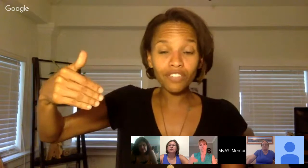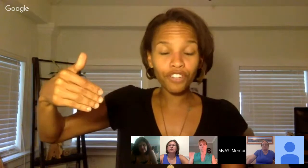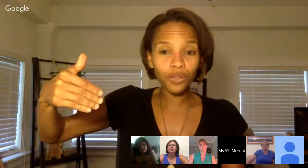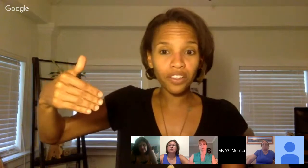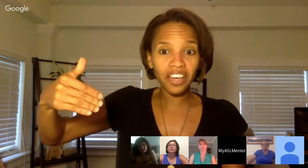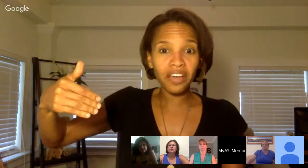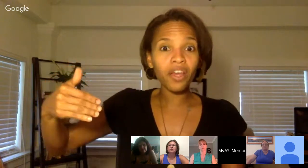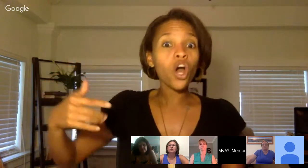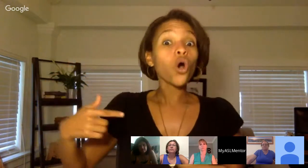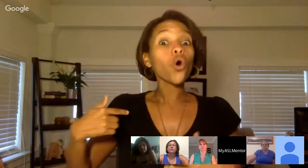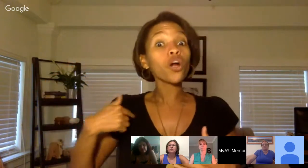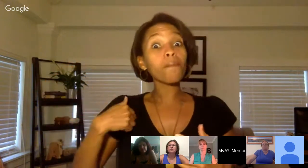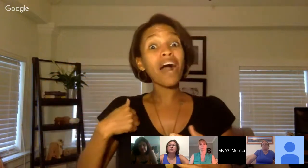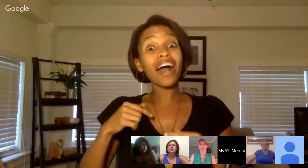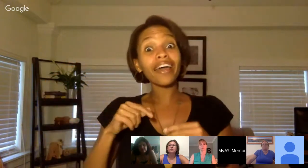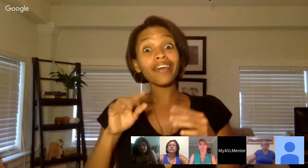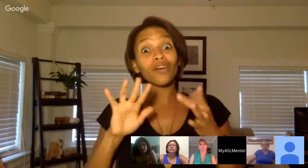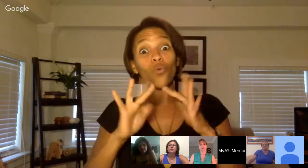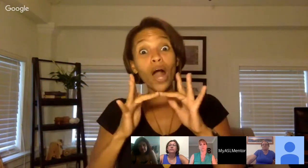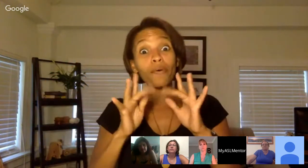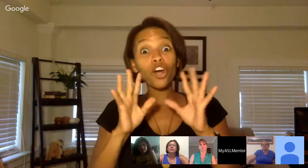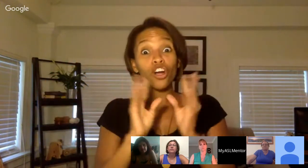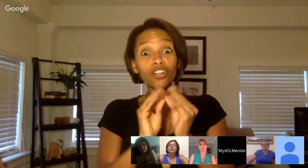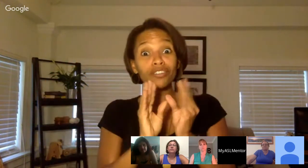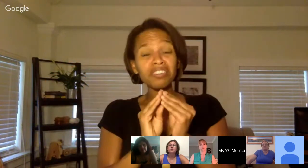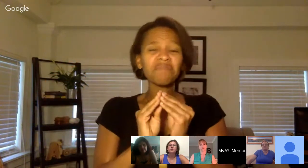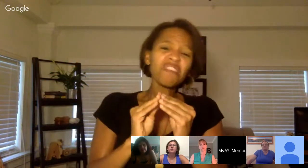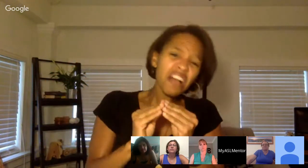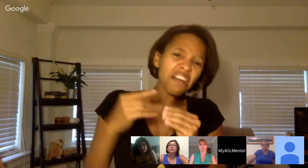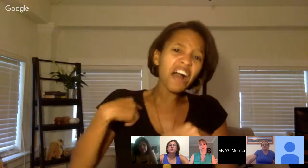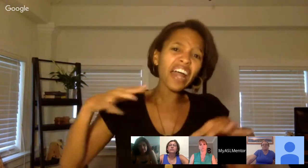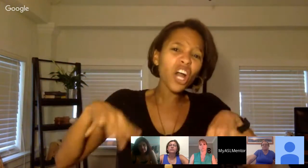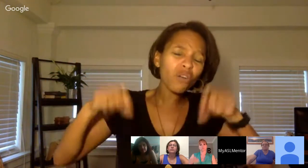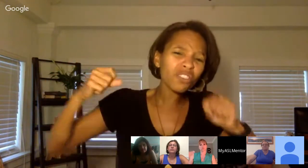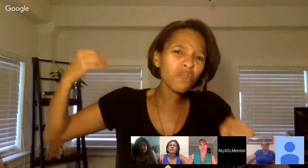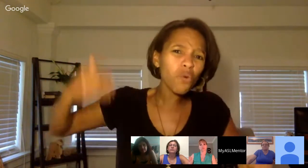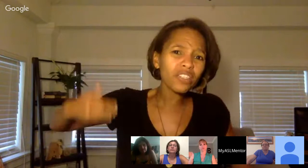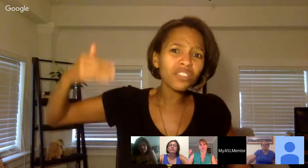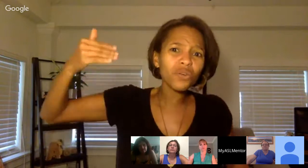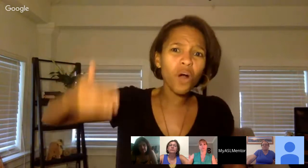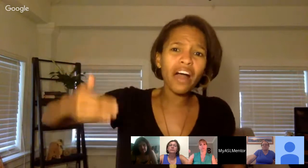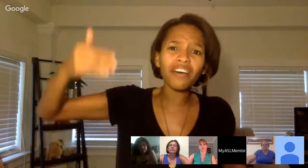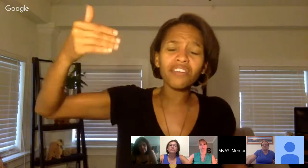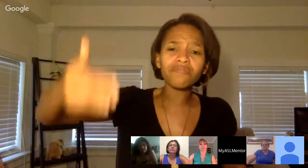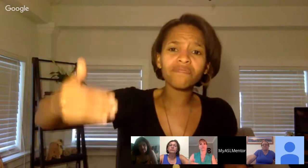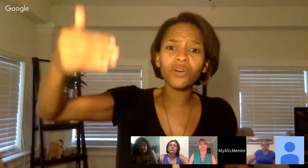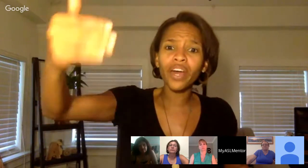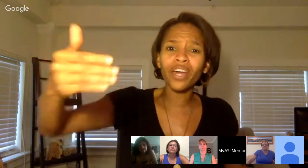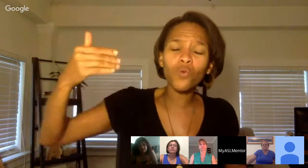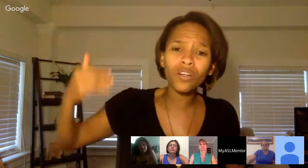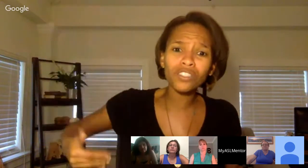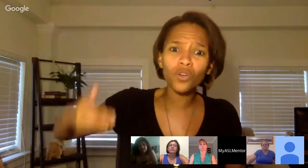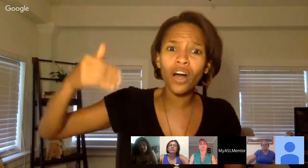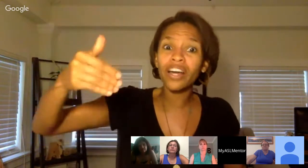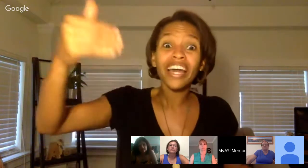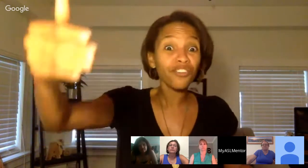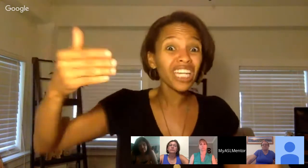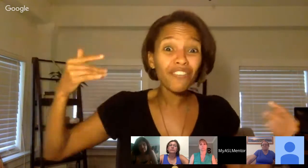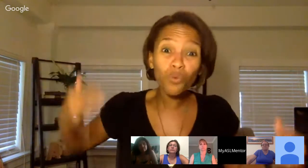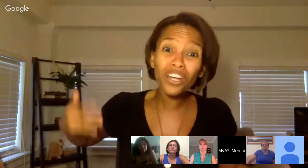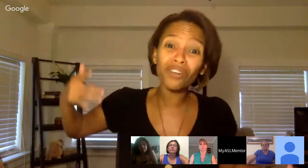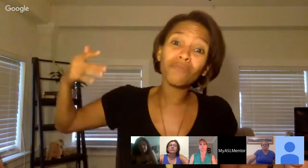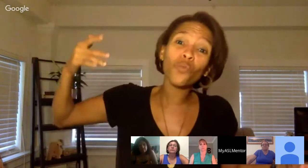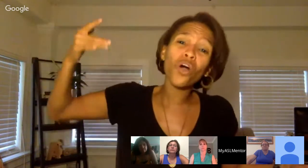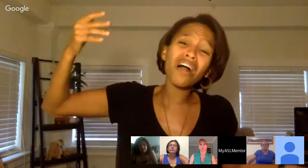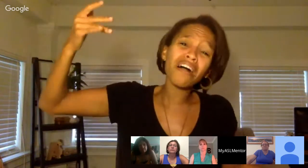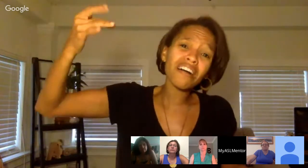really, really frequently. Or my webinars, I host them once in a while. Okay, once in a while. And you can